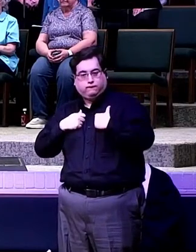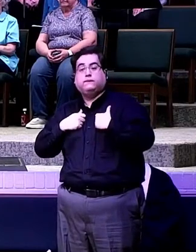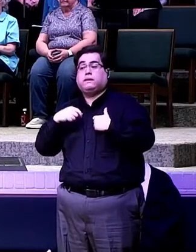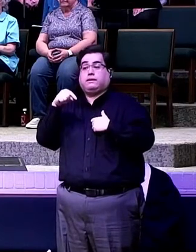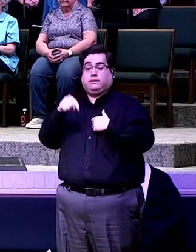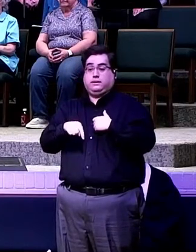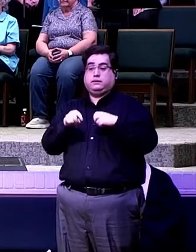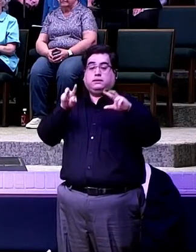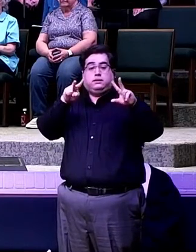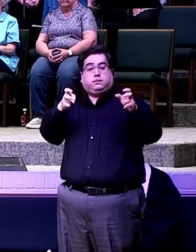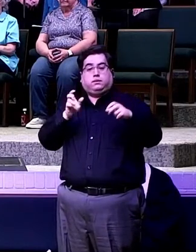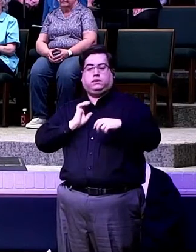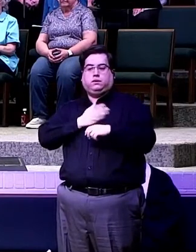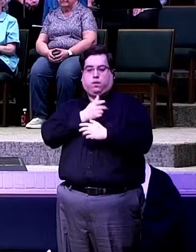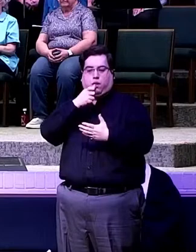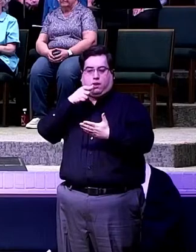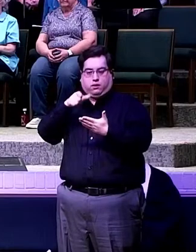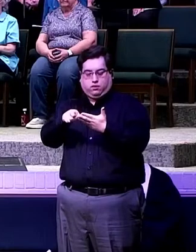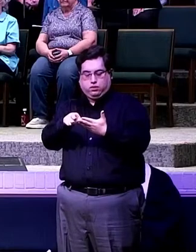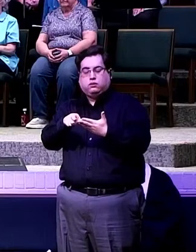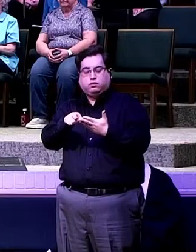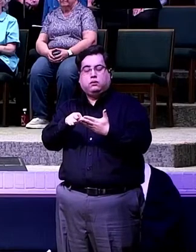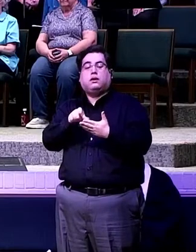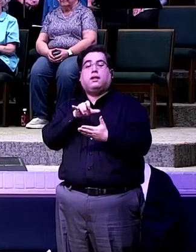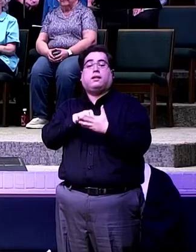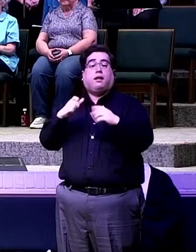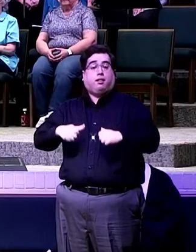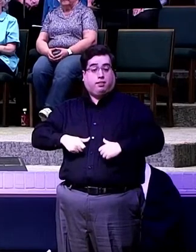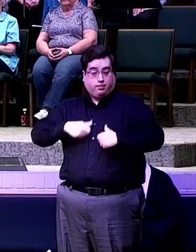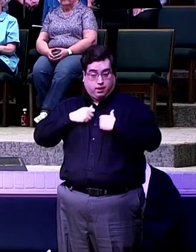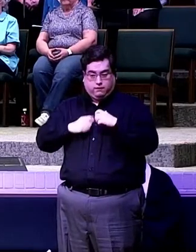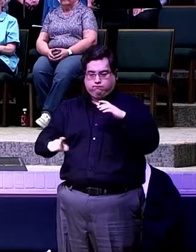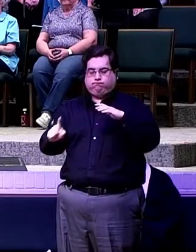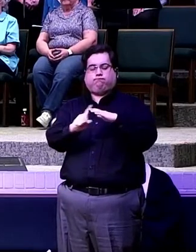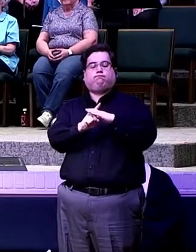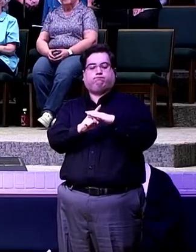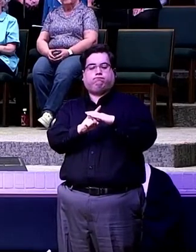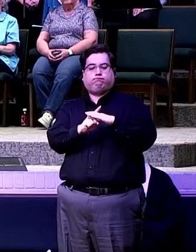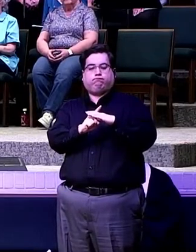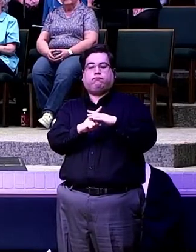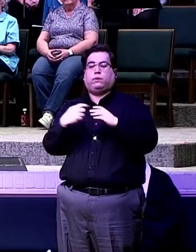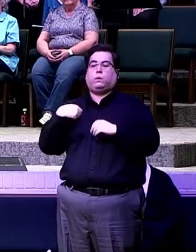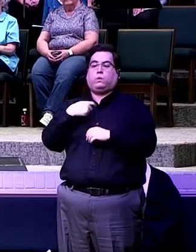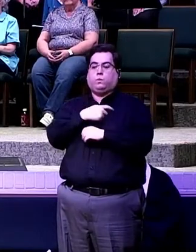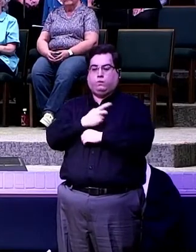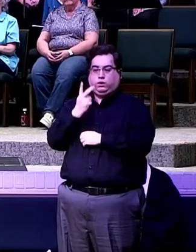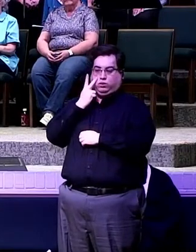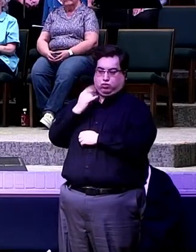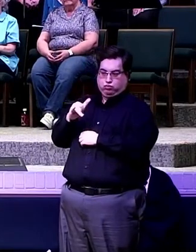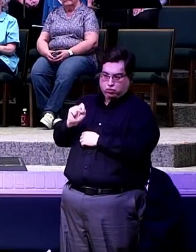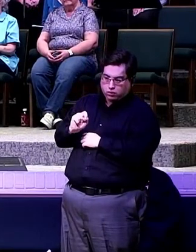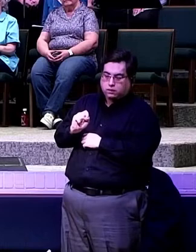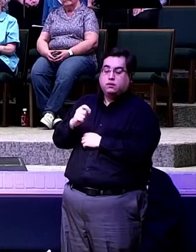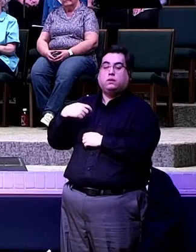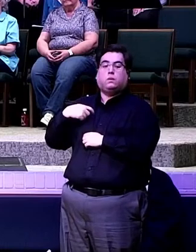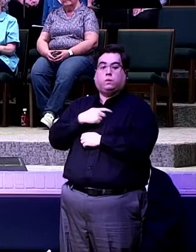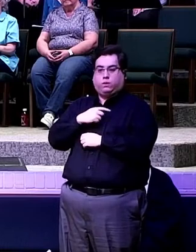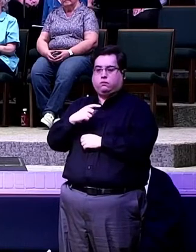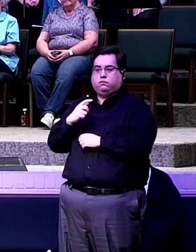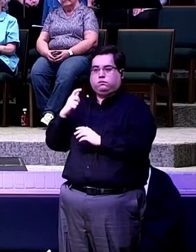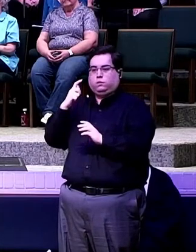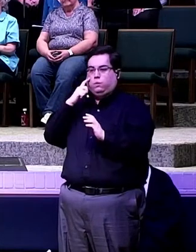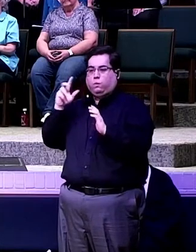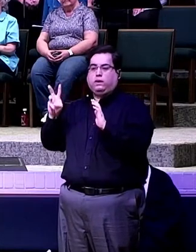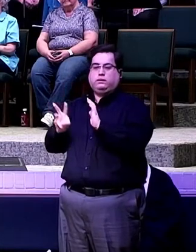is the subject of our letter, that life came to be. We saw it and bear witness to